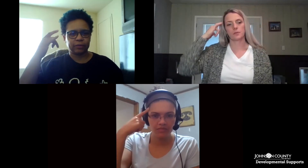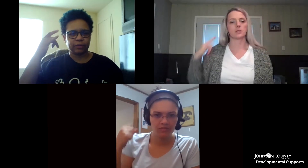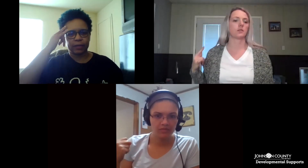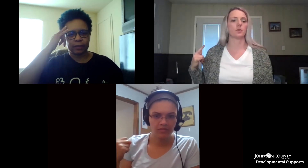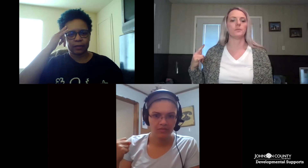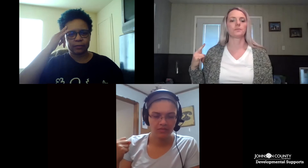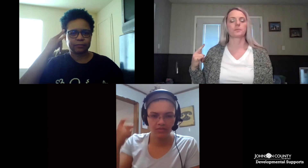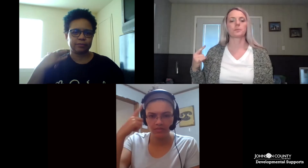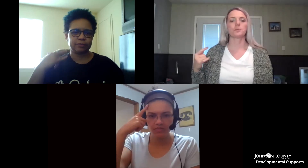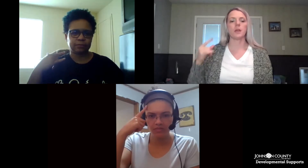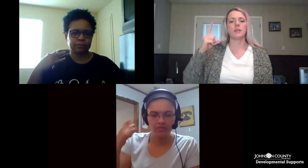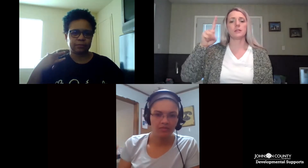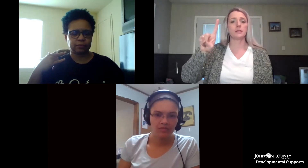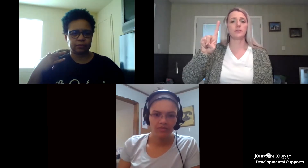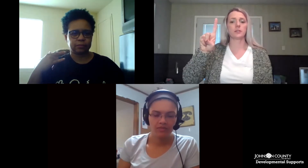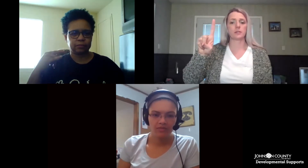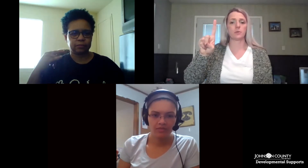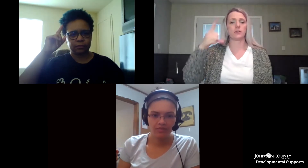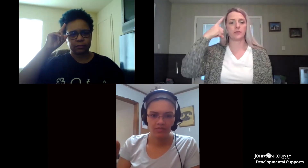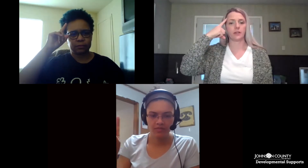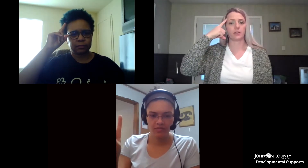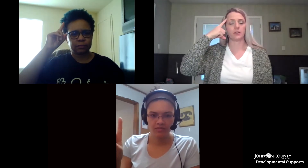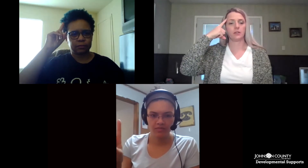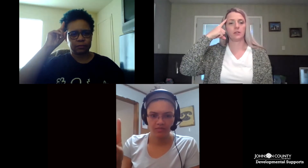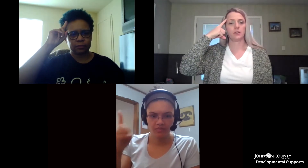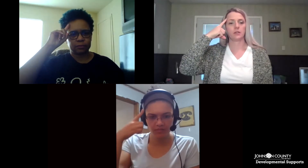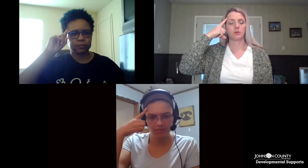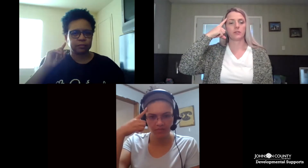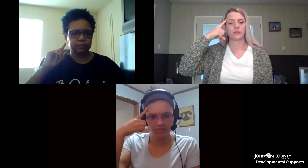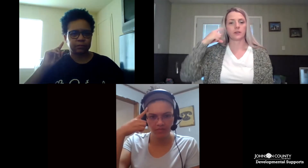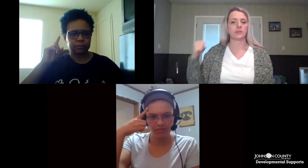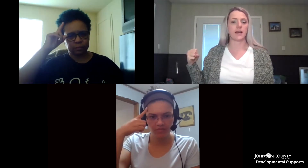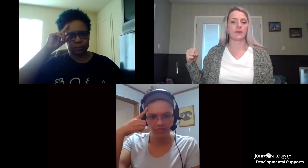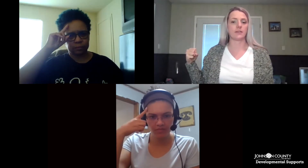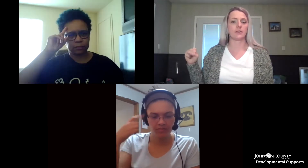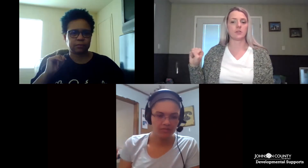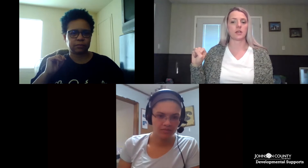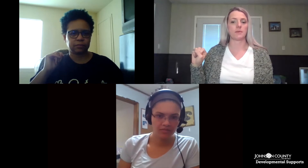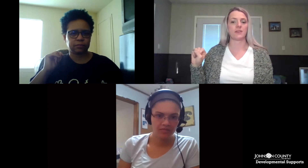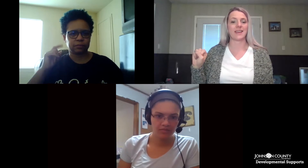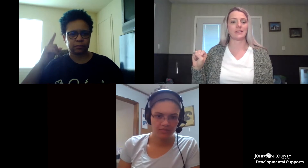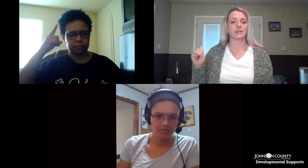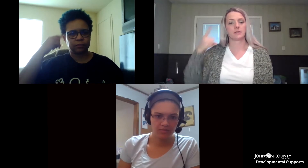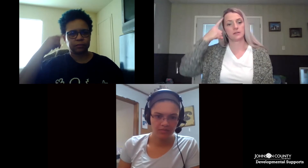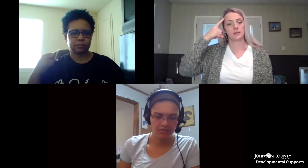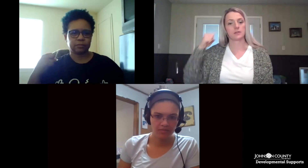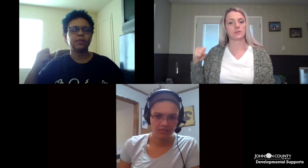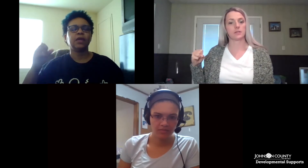Okay. Just gold. And then silver is the one finger, the pointer finger down into the shape of an S. So Okay.